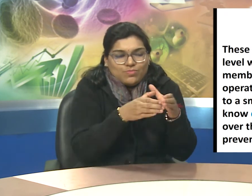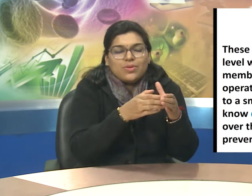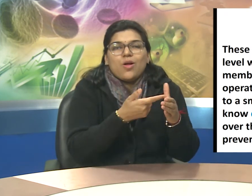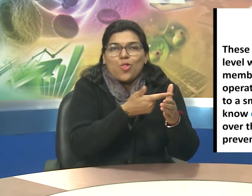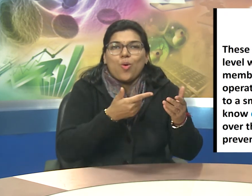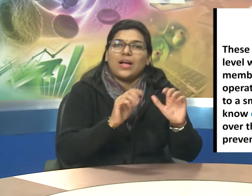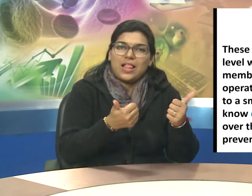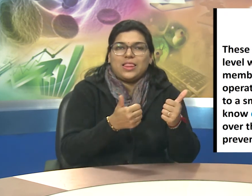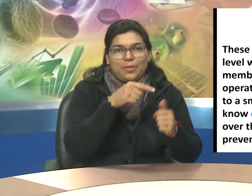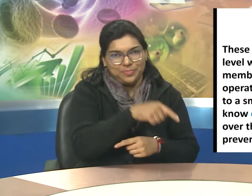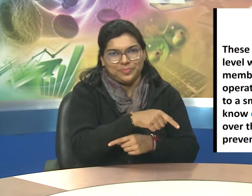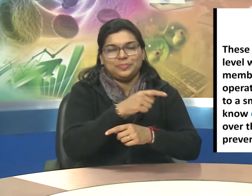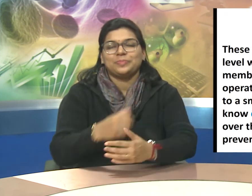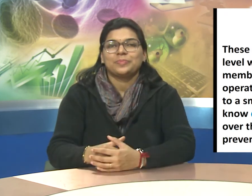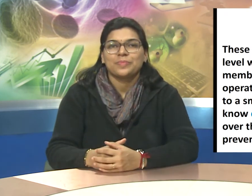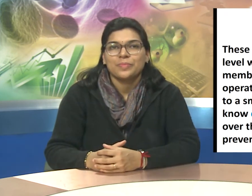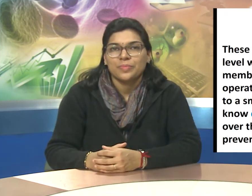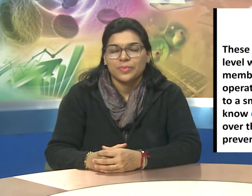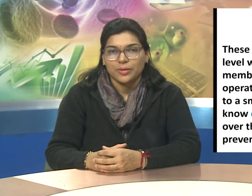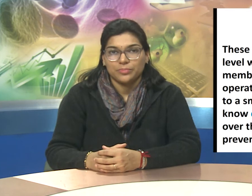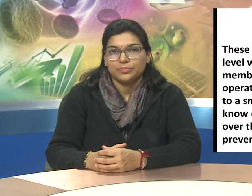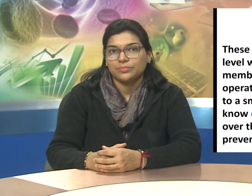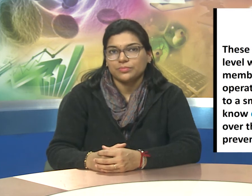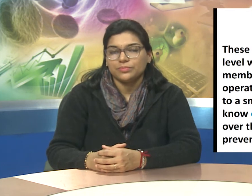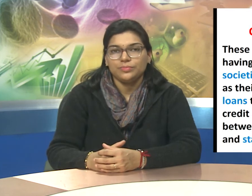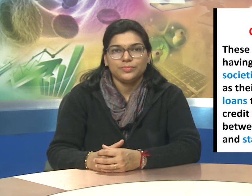So these are the primary credit societies.